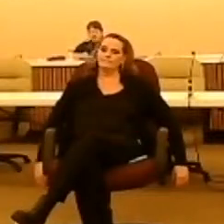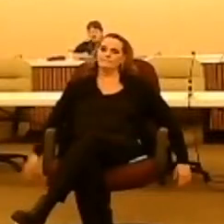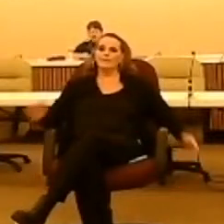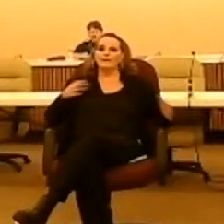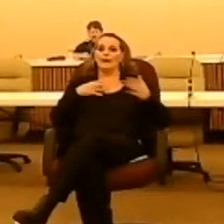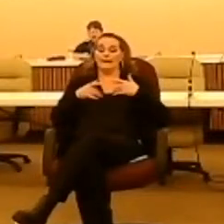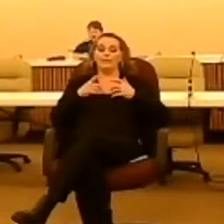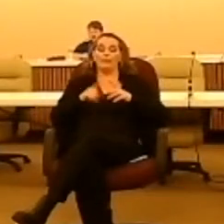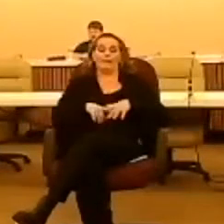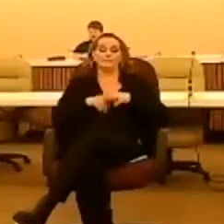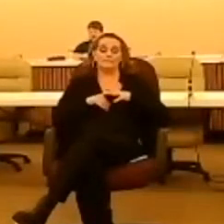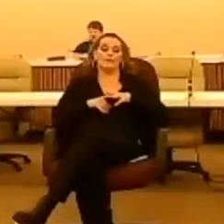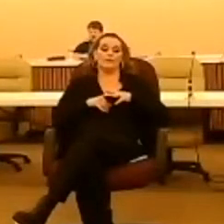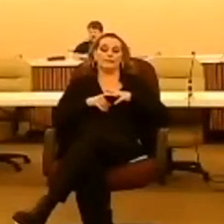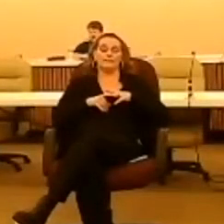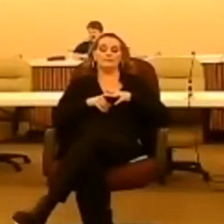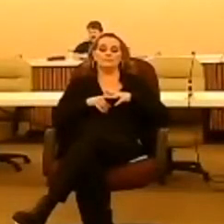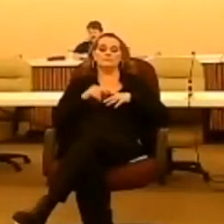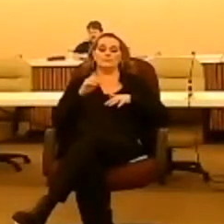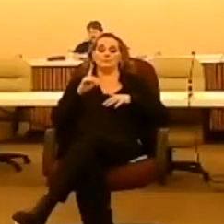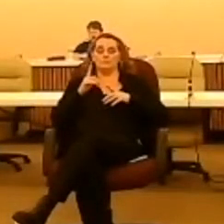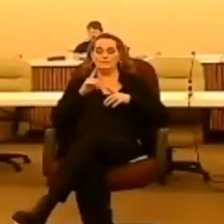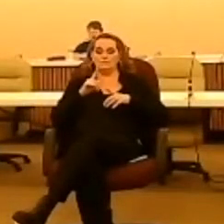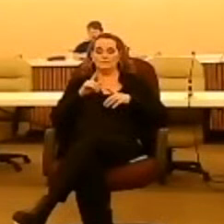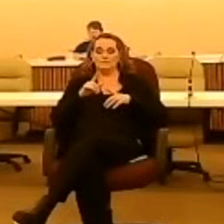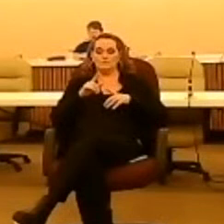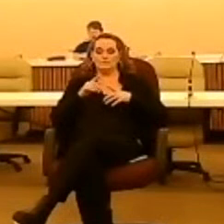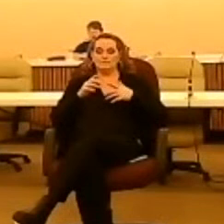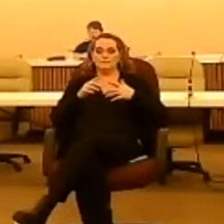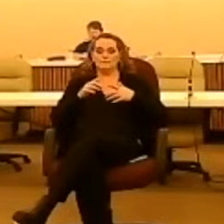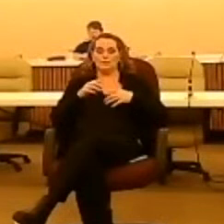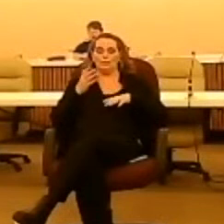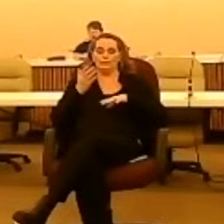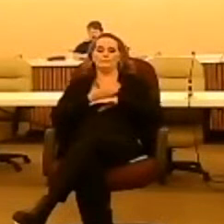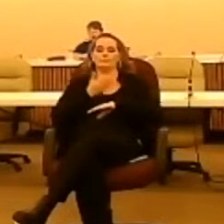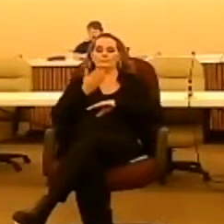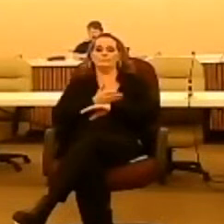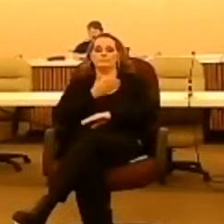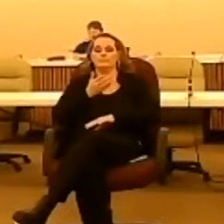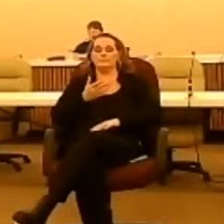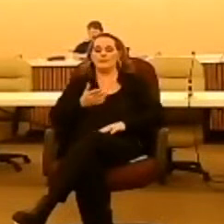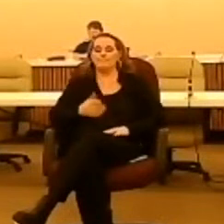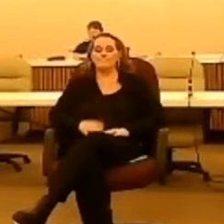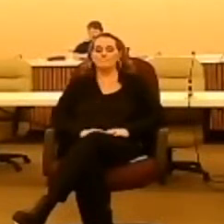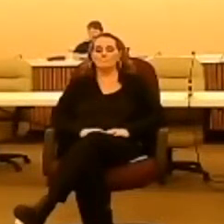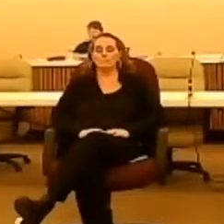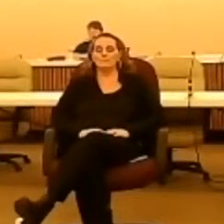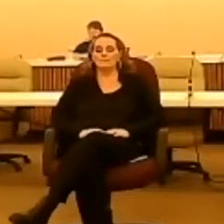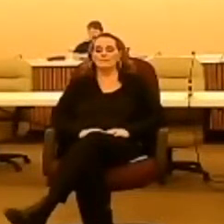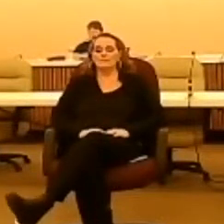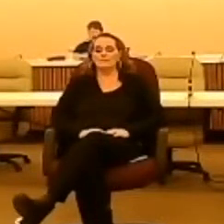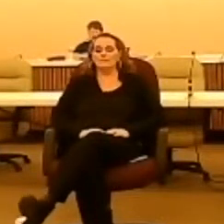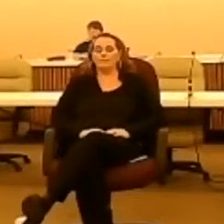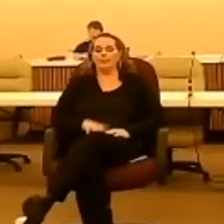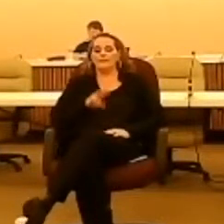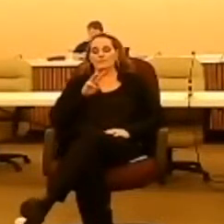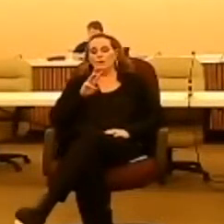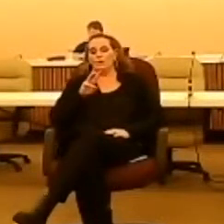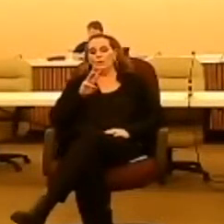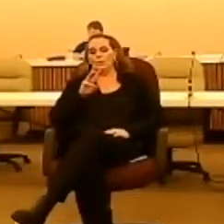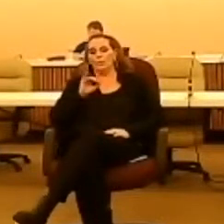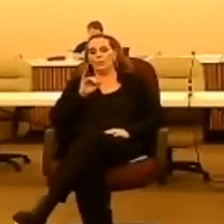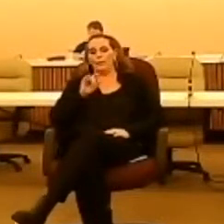to move, which is really exciting because again, as the Wilmerite put it,